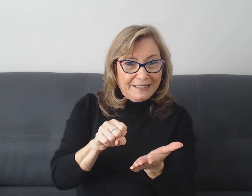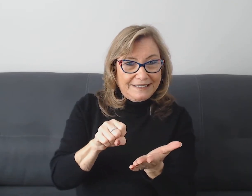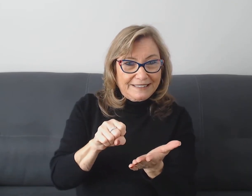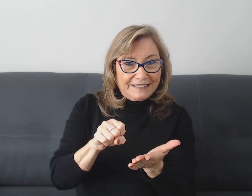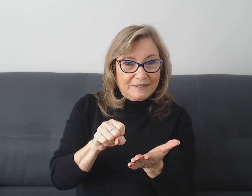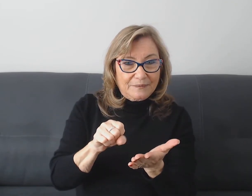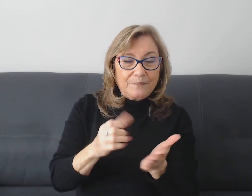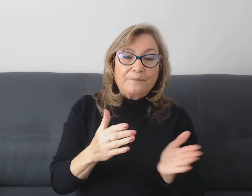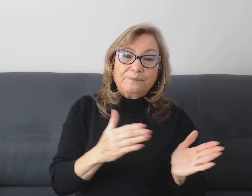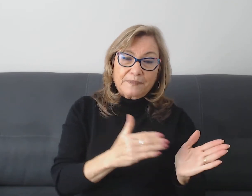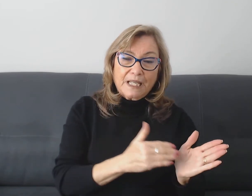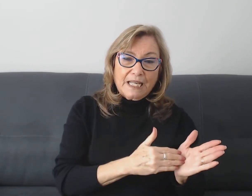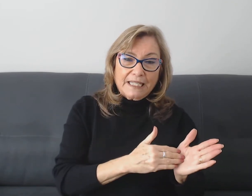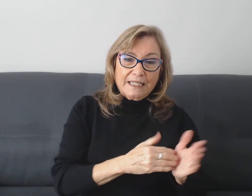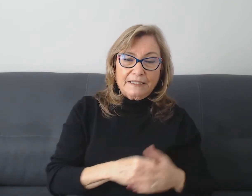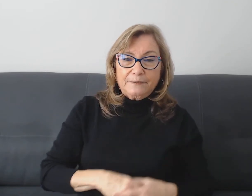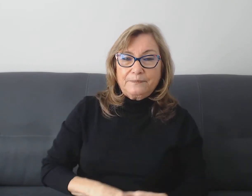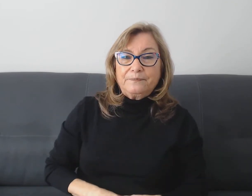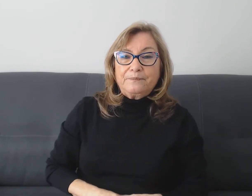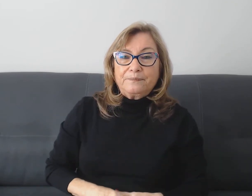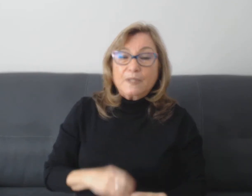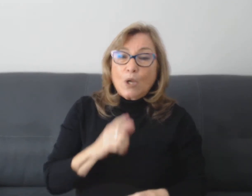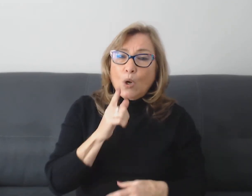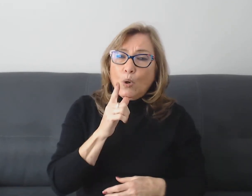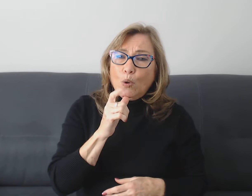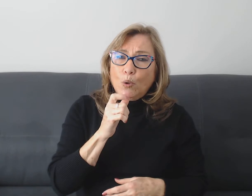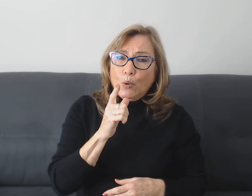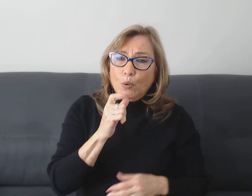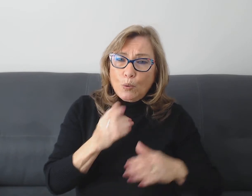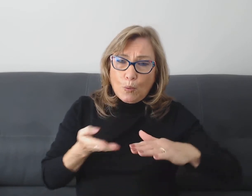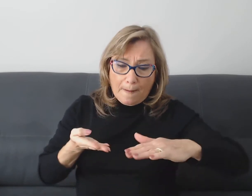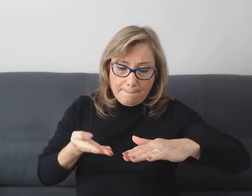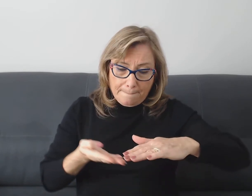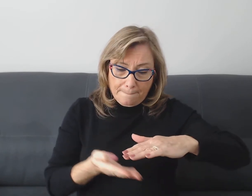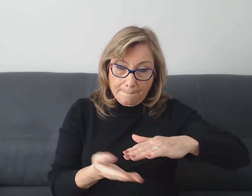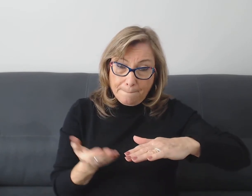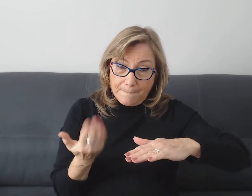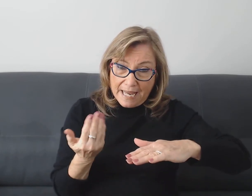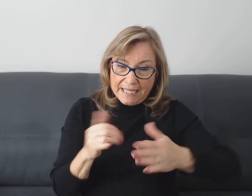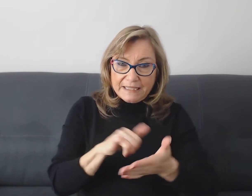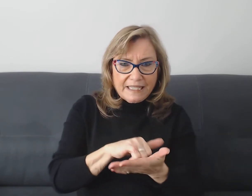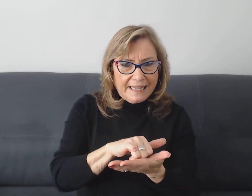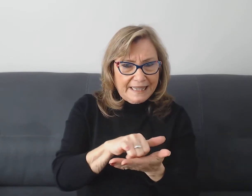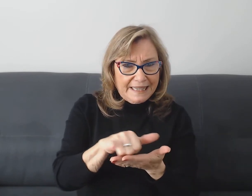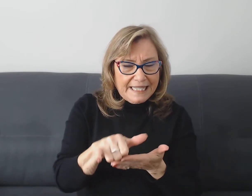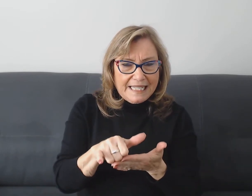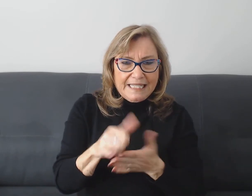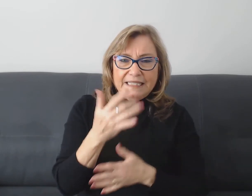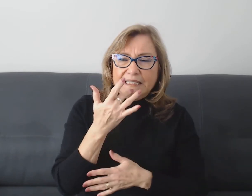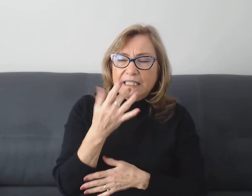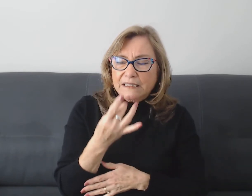Again, who baked these delicious chocolate chip